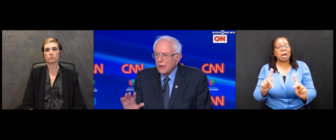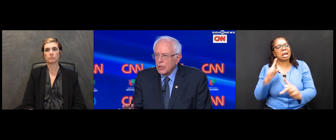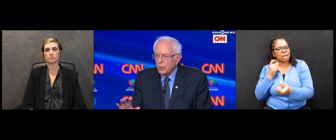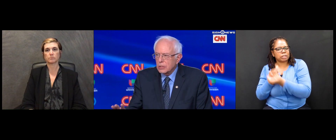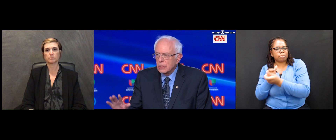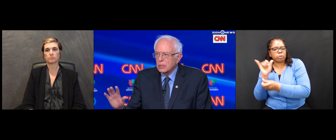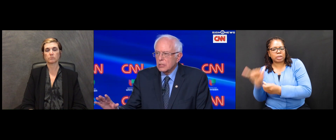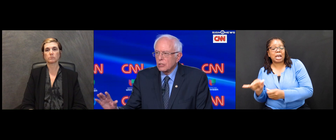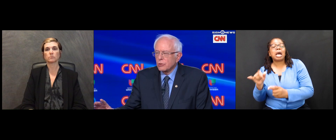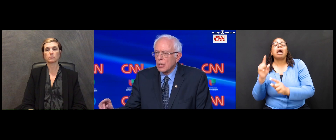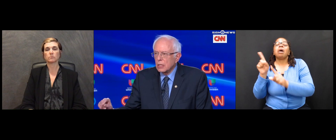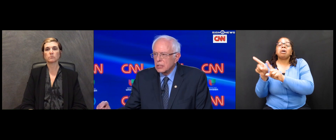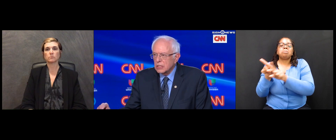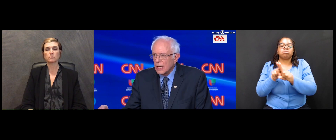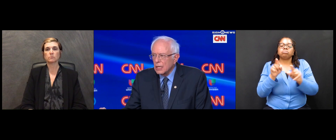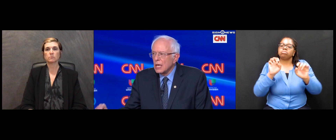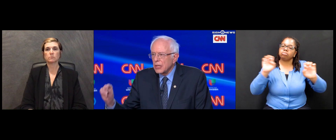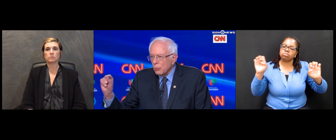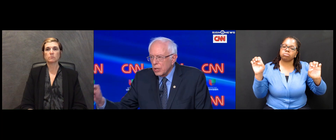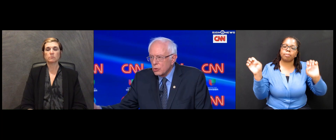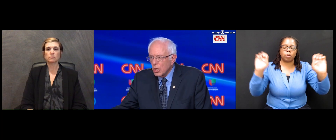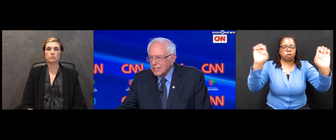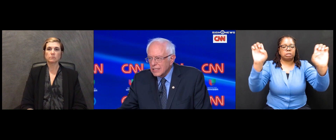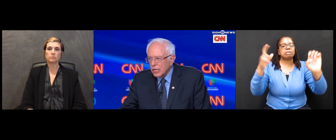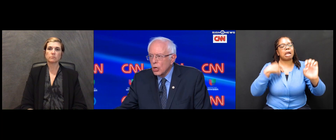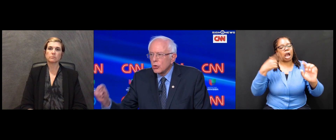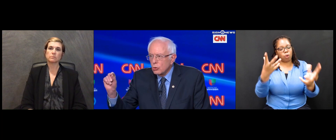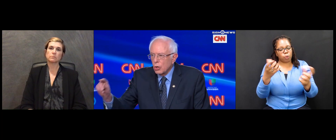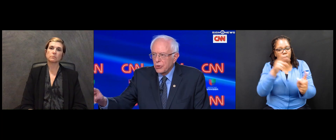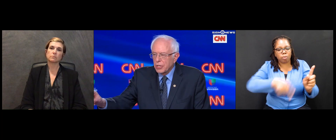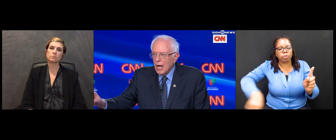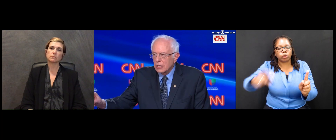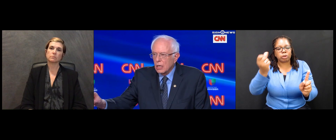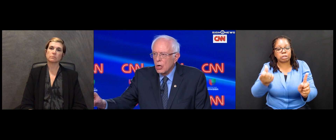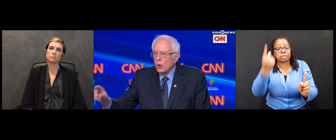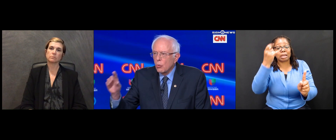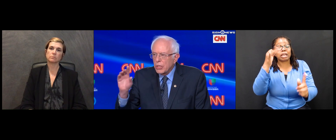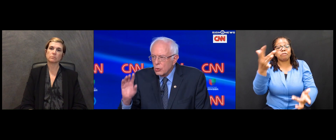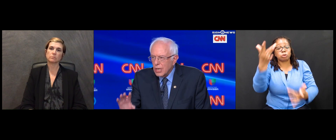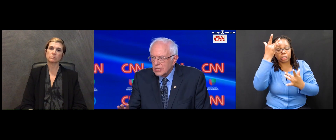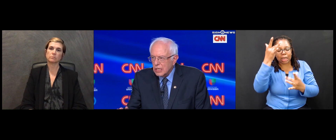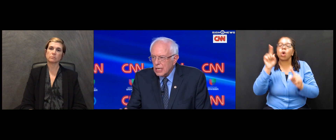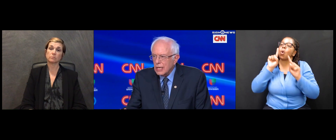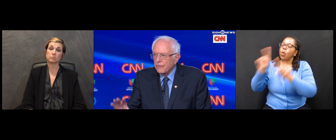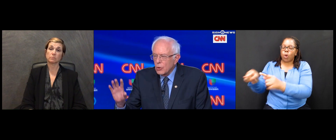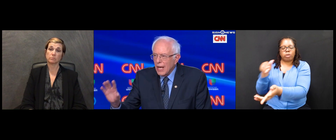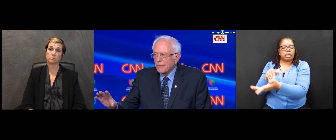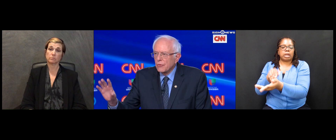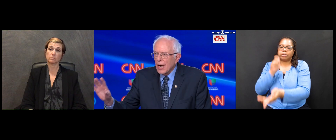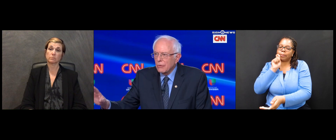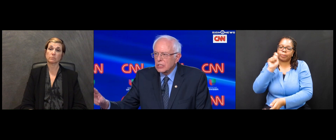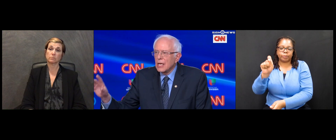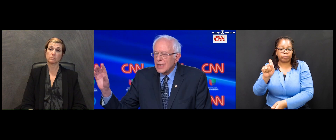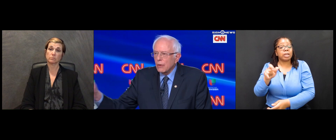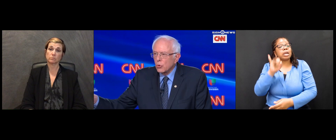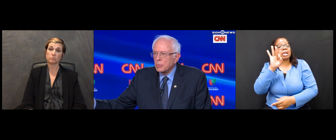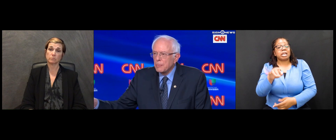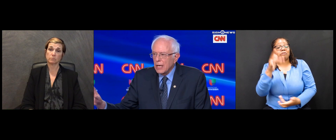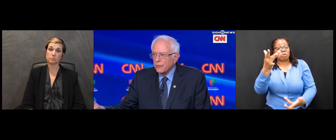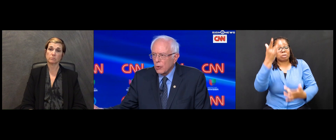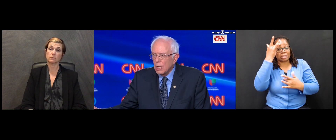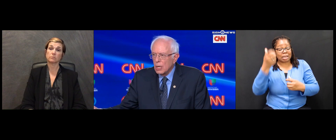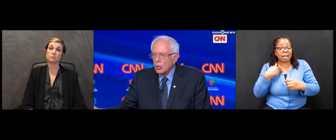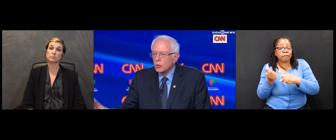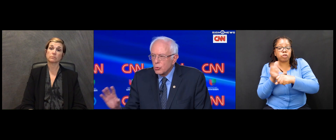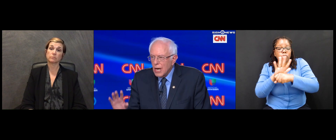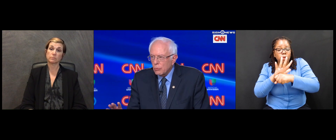I want every person in this country to understand that when you get sick, you go to the doctor. when you get sick, if you have the virus, that will be